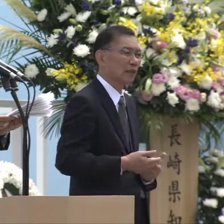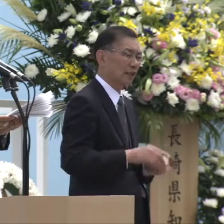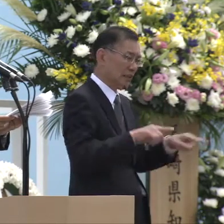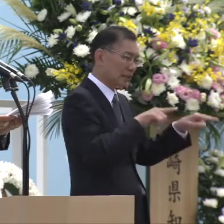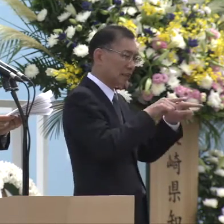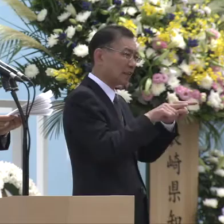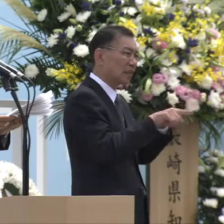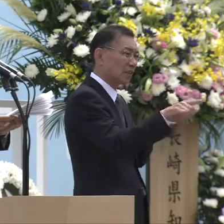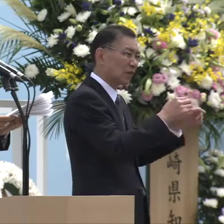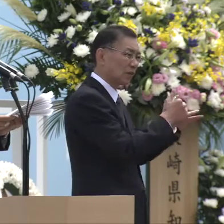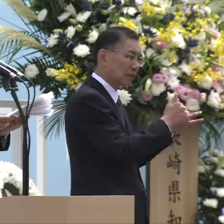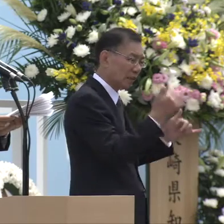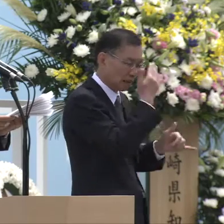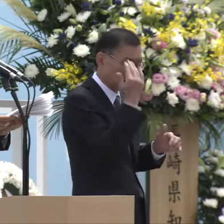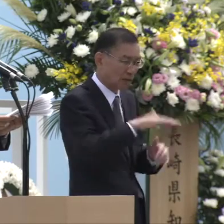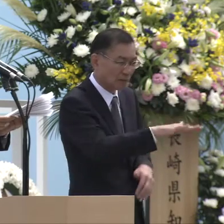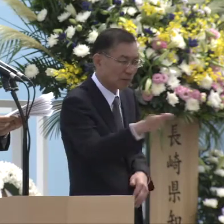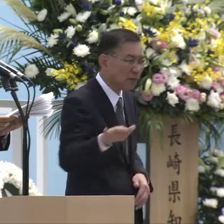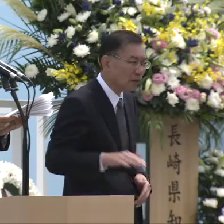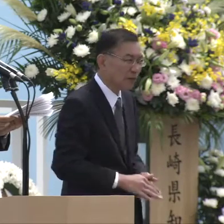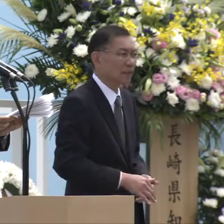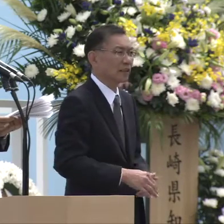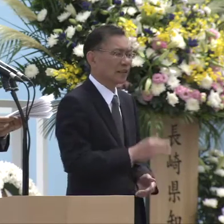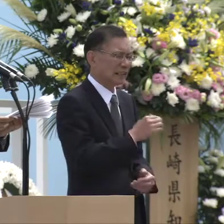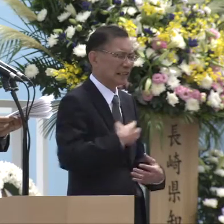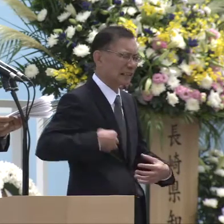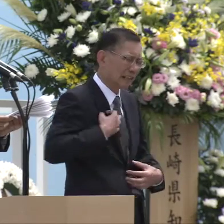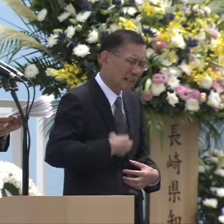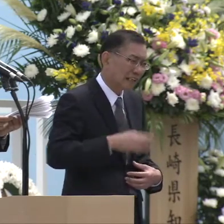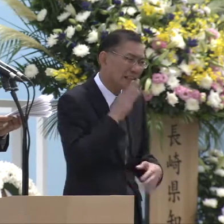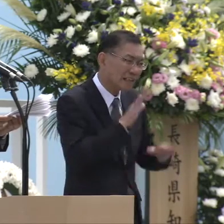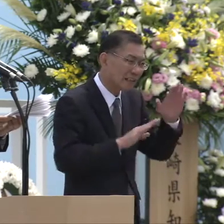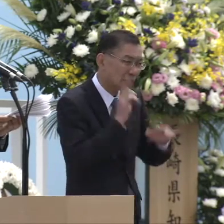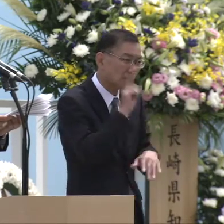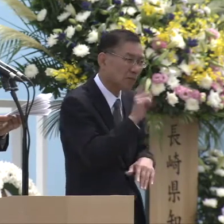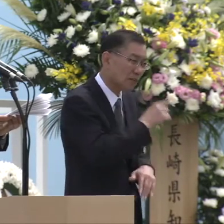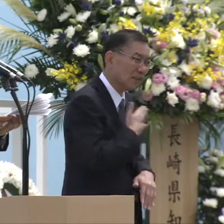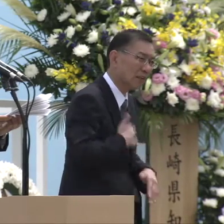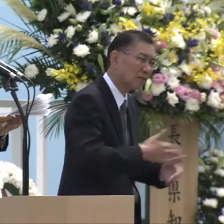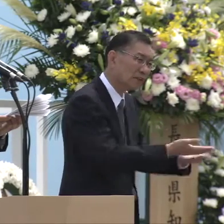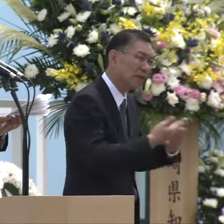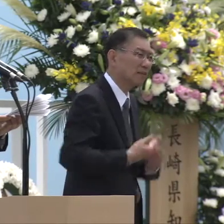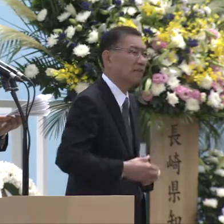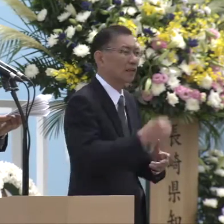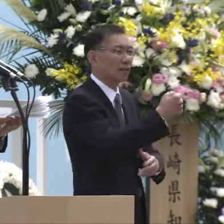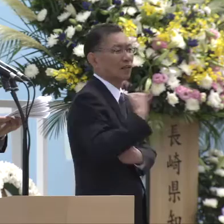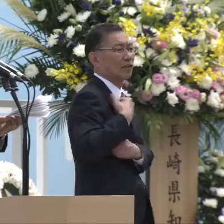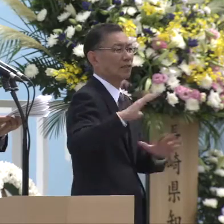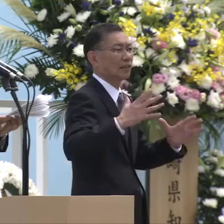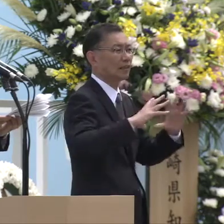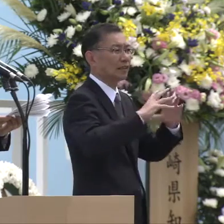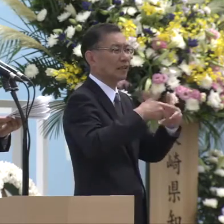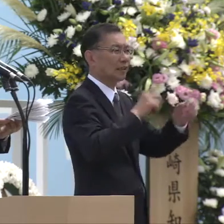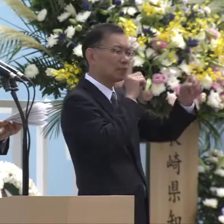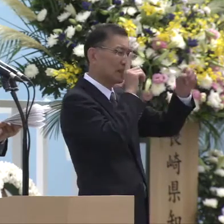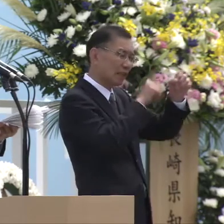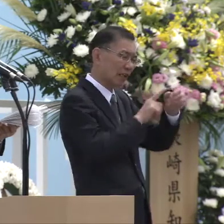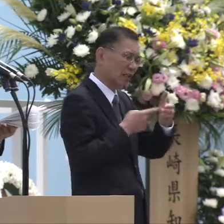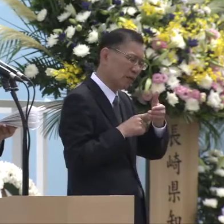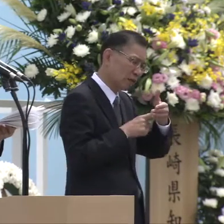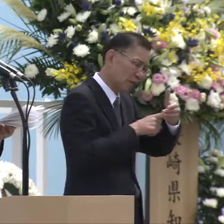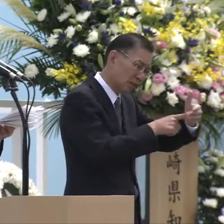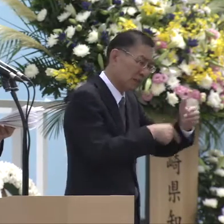for cooperation from both nuclear weapon states and non-nuclear weapon states and having world leaders and young people become